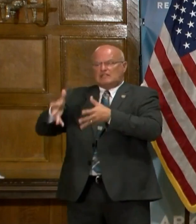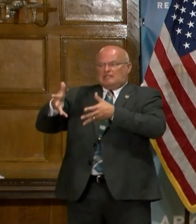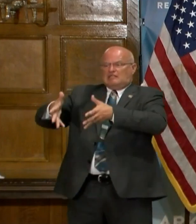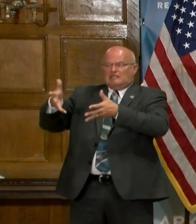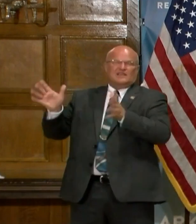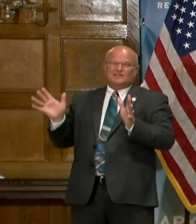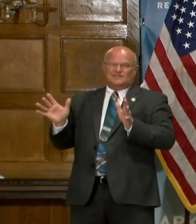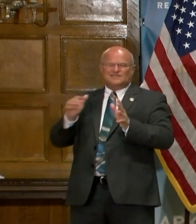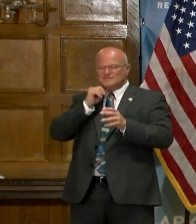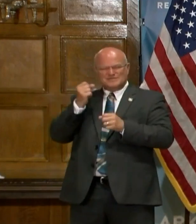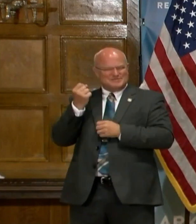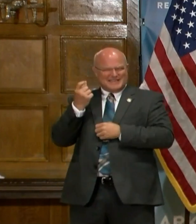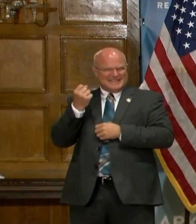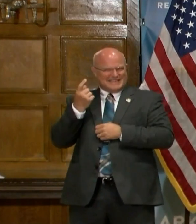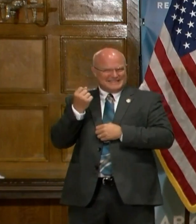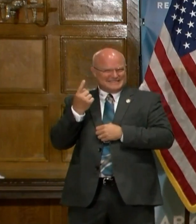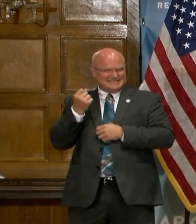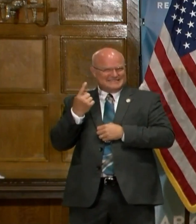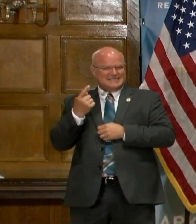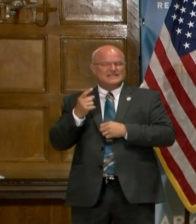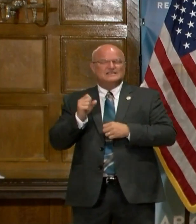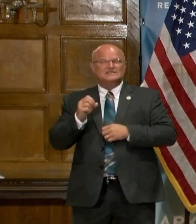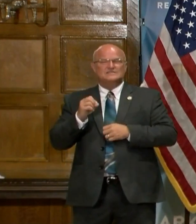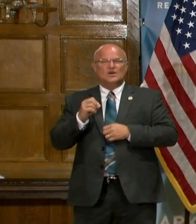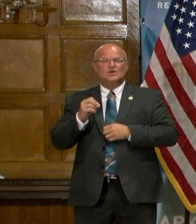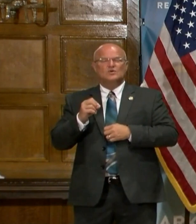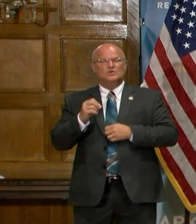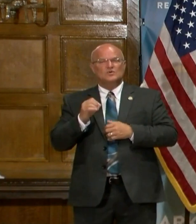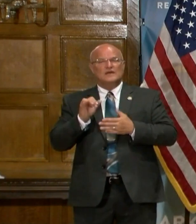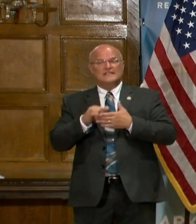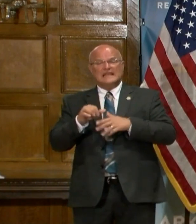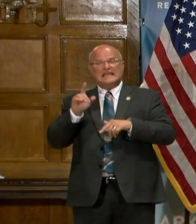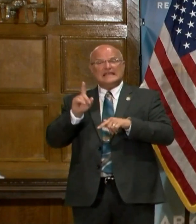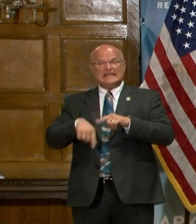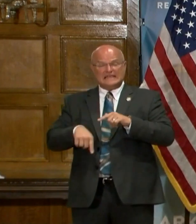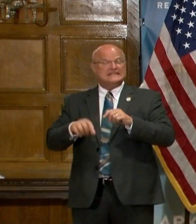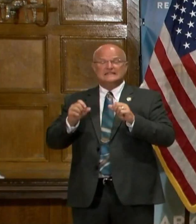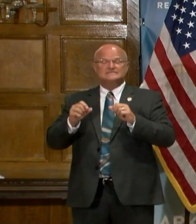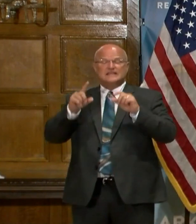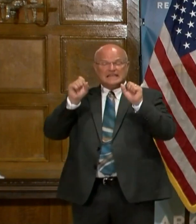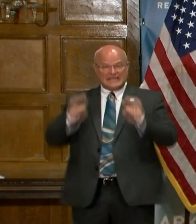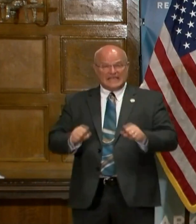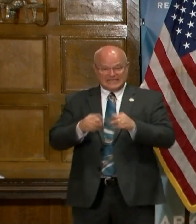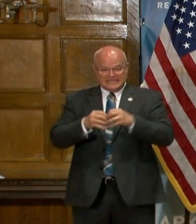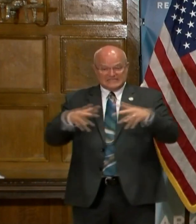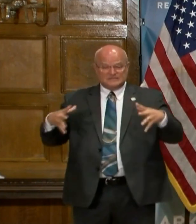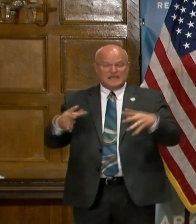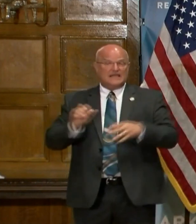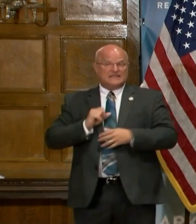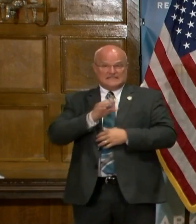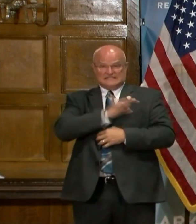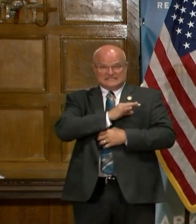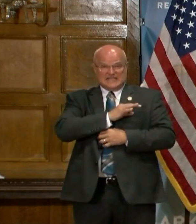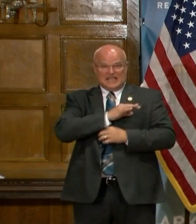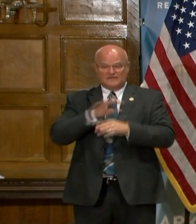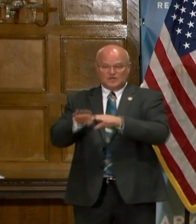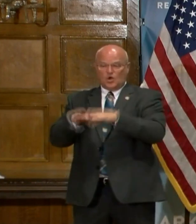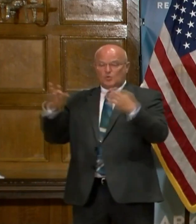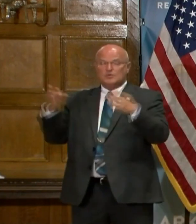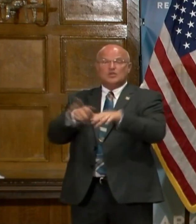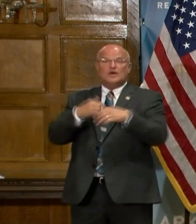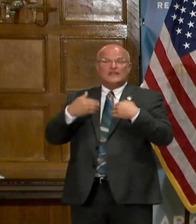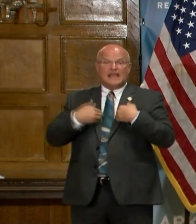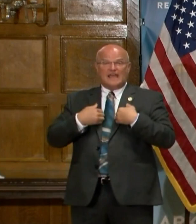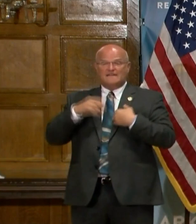use. I mean, that wouldn't make any economic sense, and to some extent they can expand, staff those and open them up as long